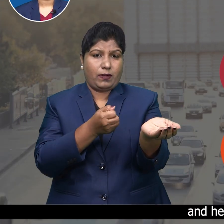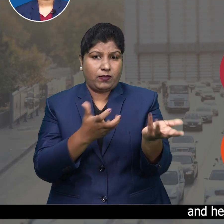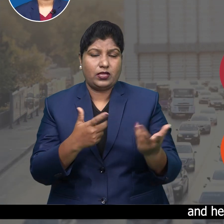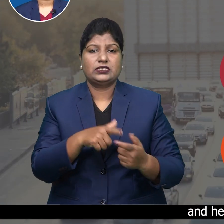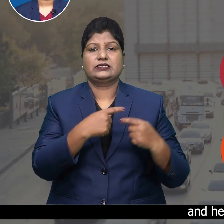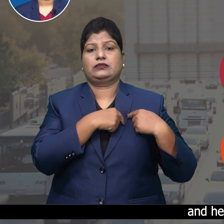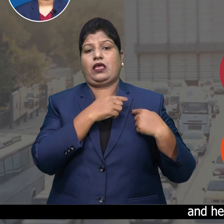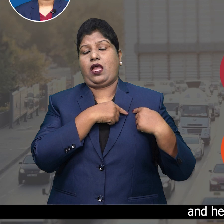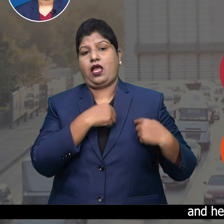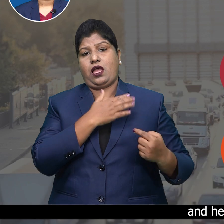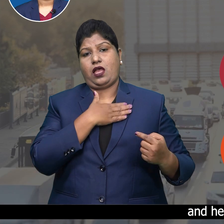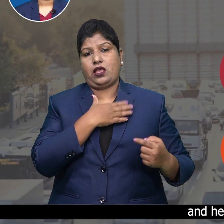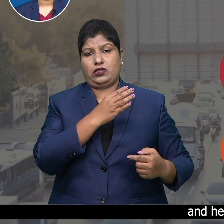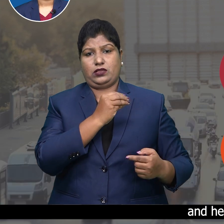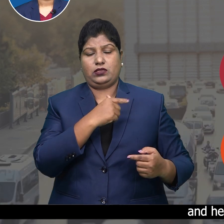disorders.